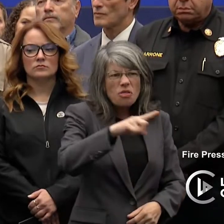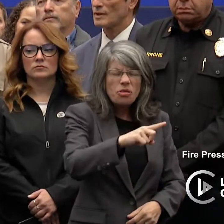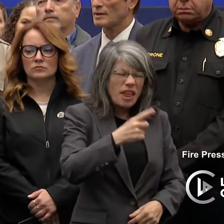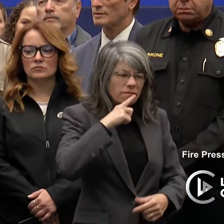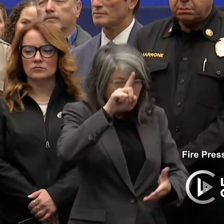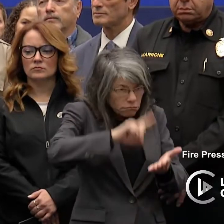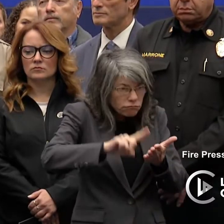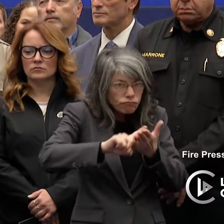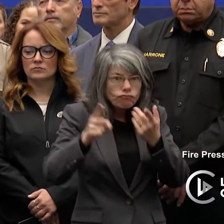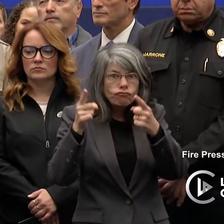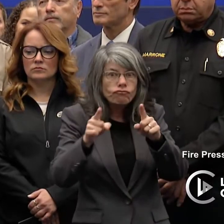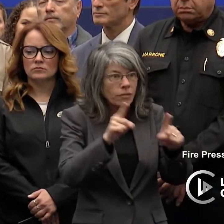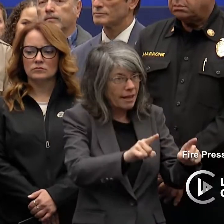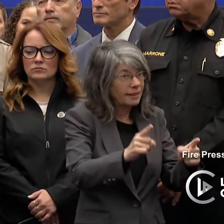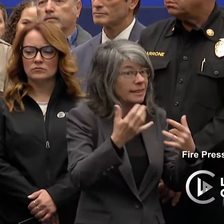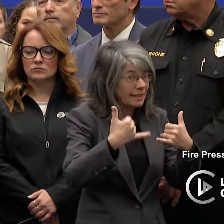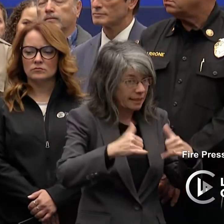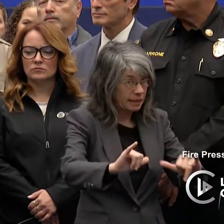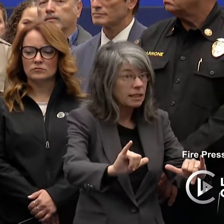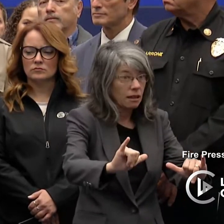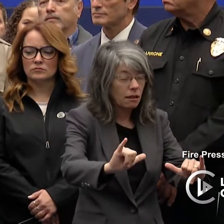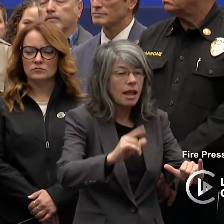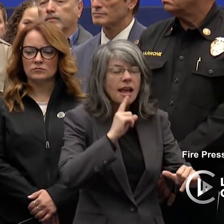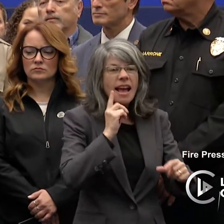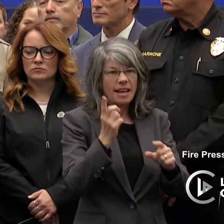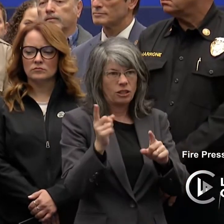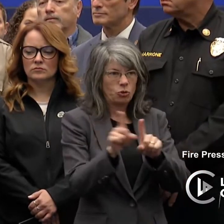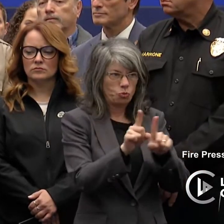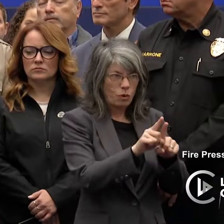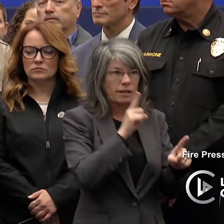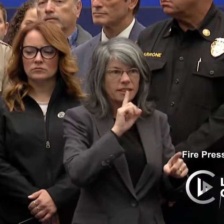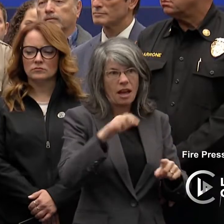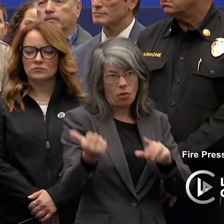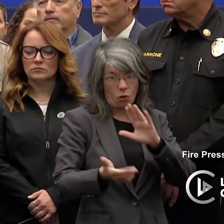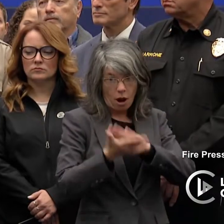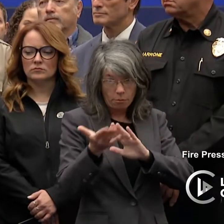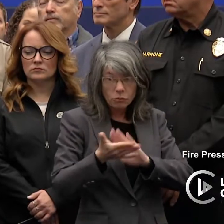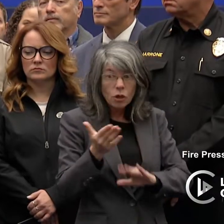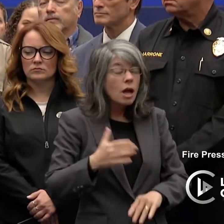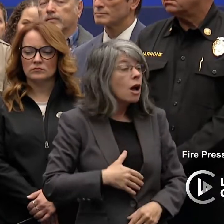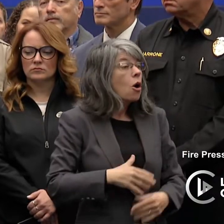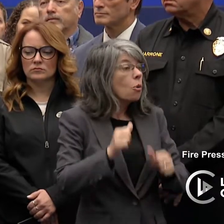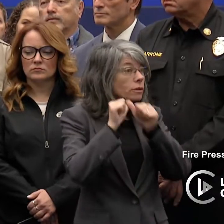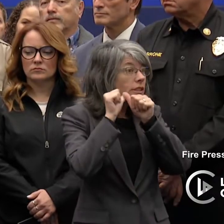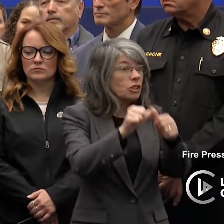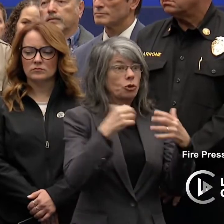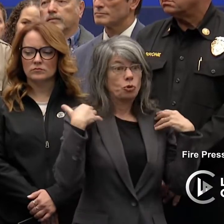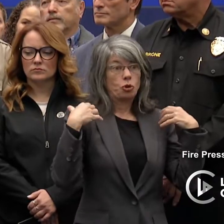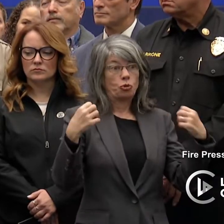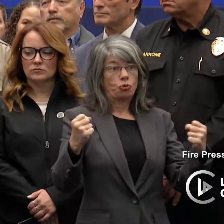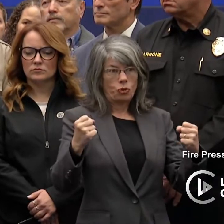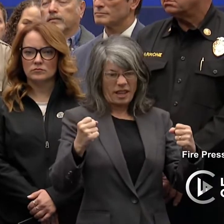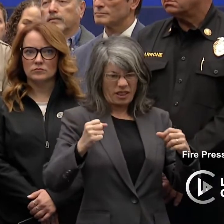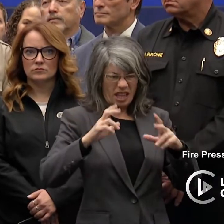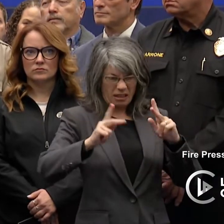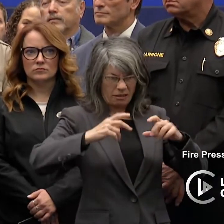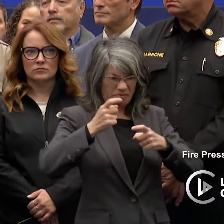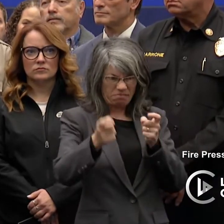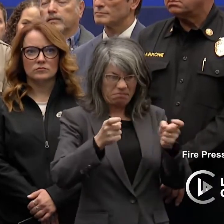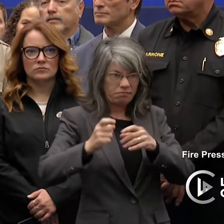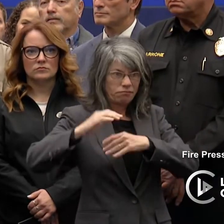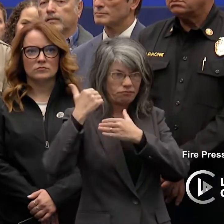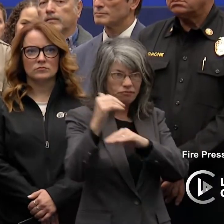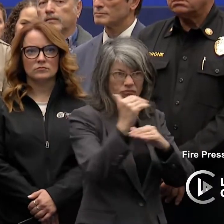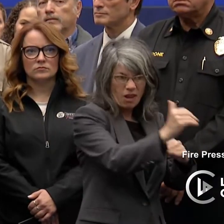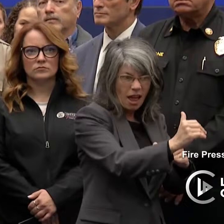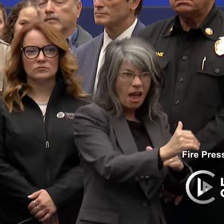inspections continue to occur, as well as USAR operations. Crews continue to strengthen the fire perimeter, extinguishing